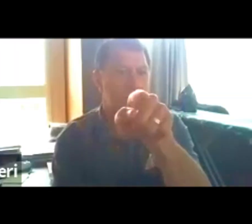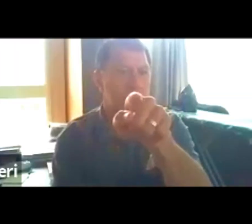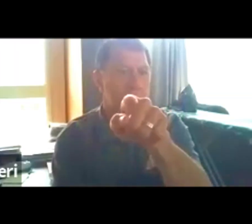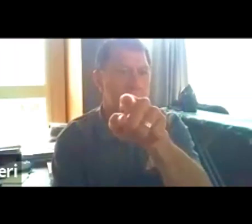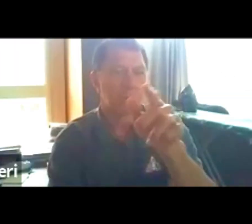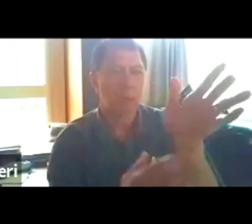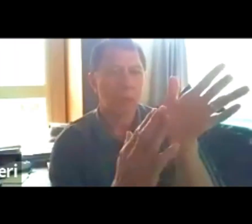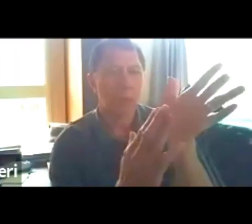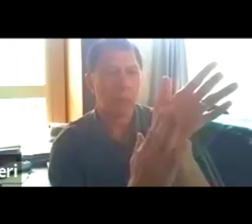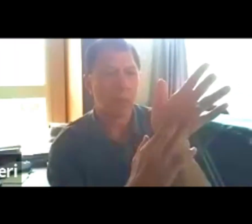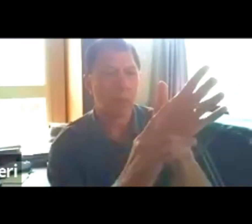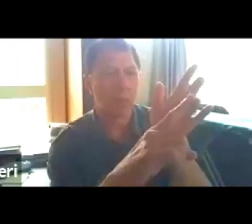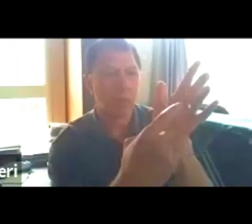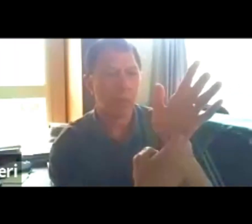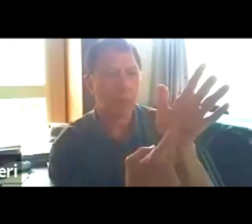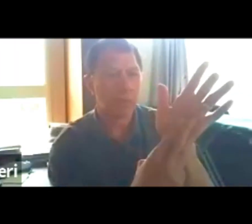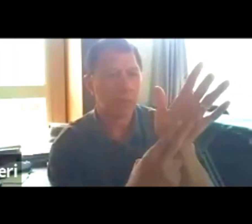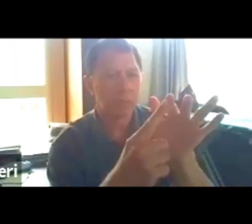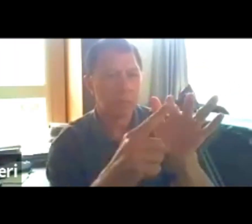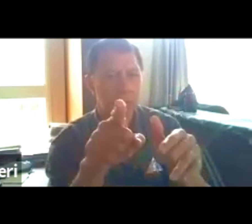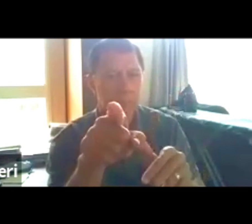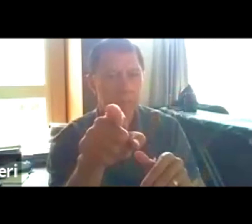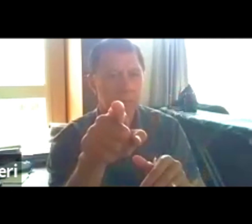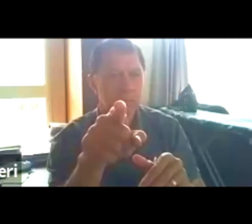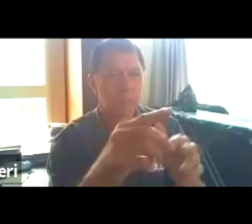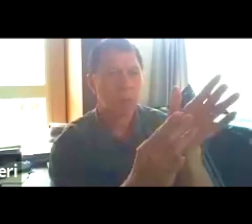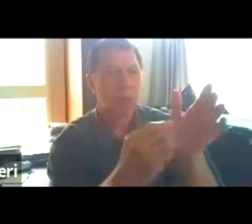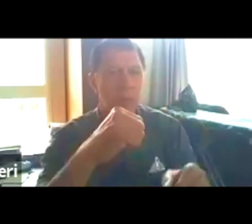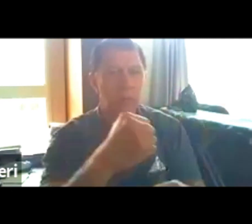That was Mornay was first, is that right?